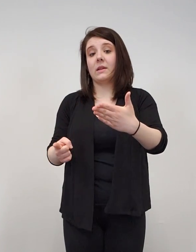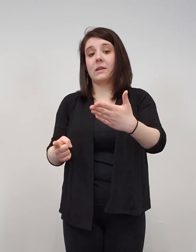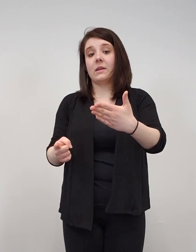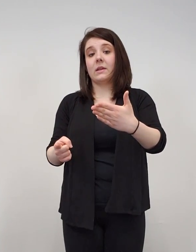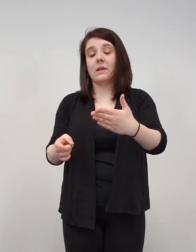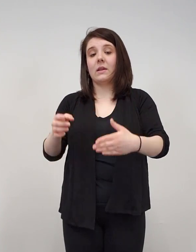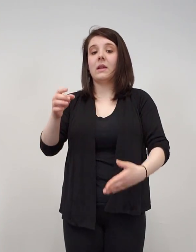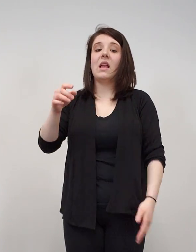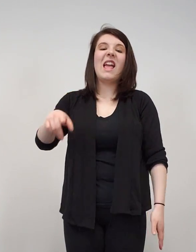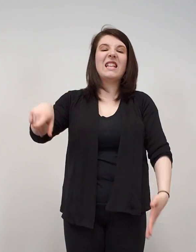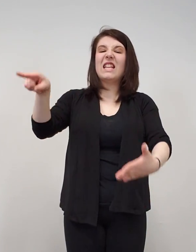Elimination.